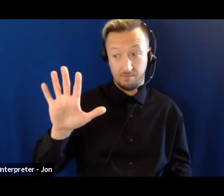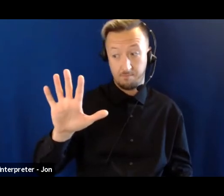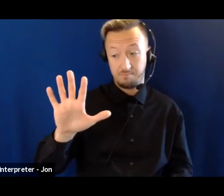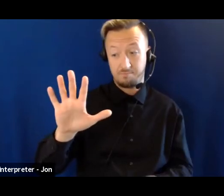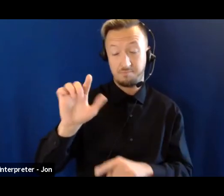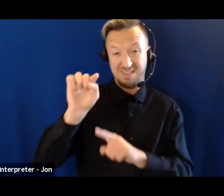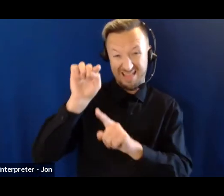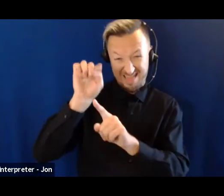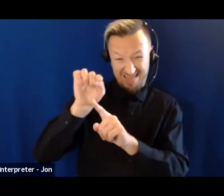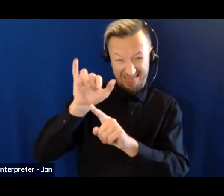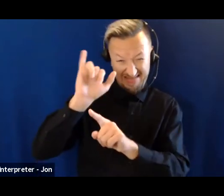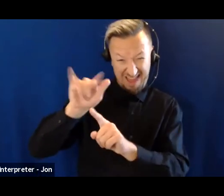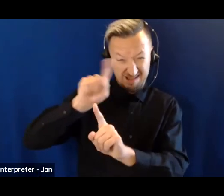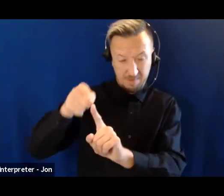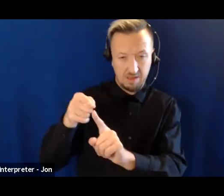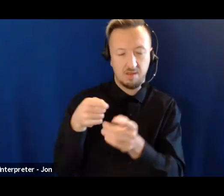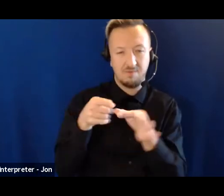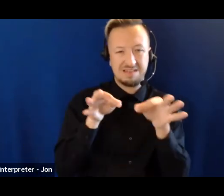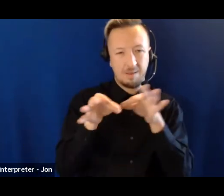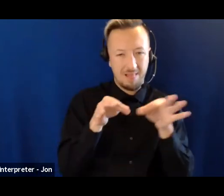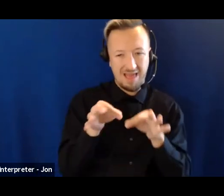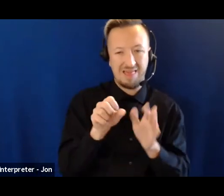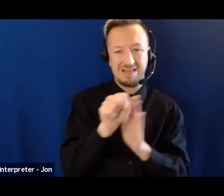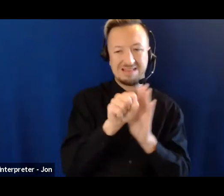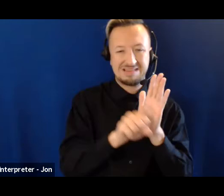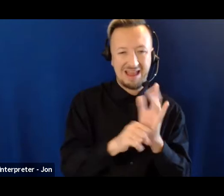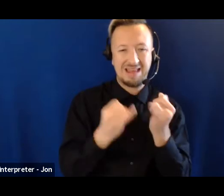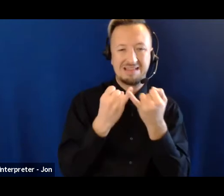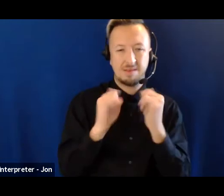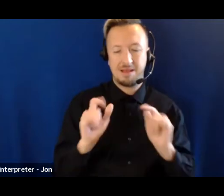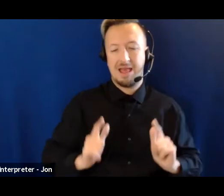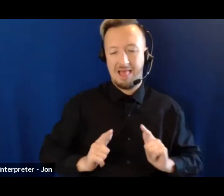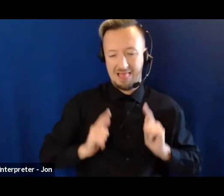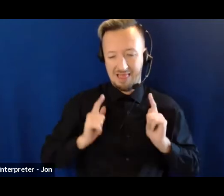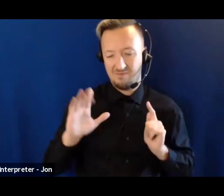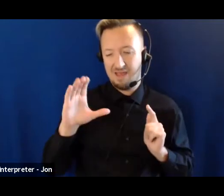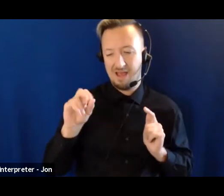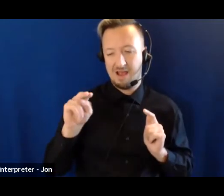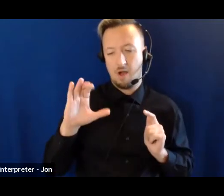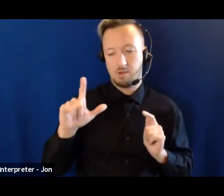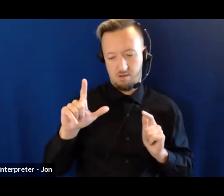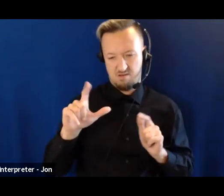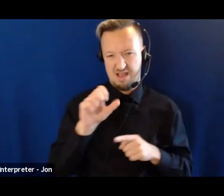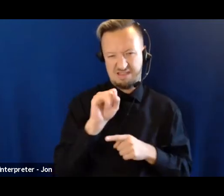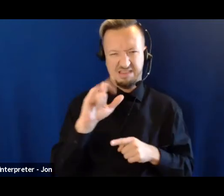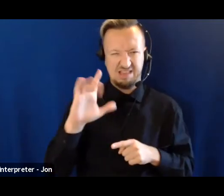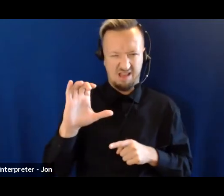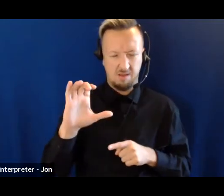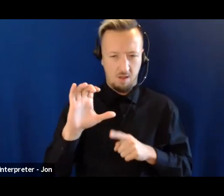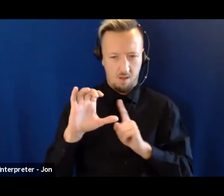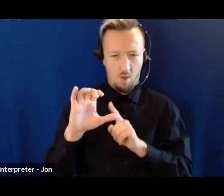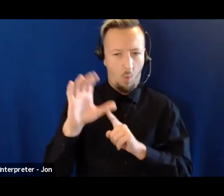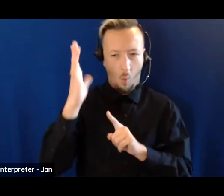talks about the State Independent Living Council and why we're here and how we have to be comprised and all that.